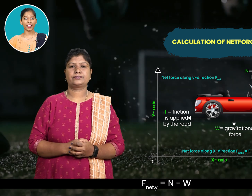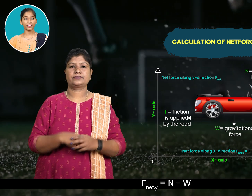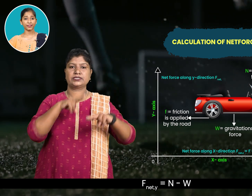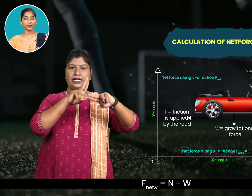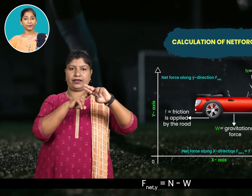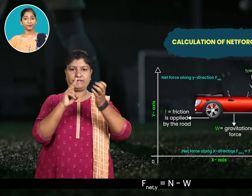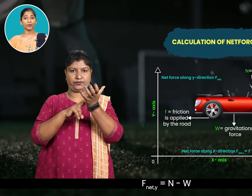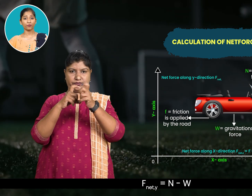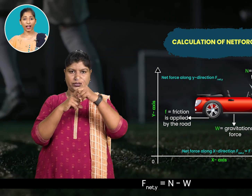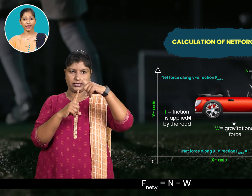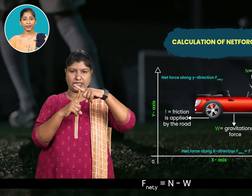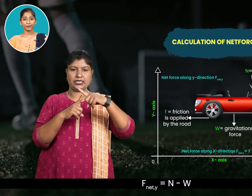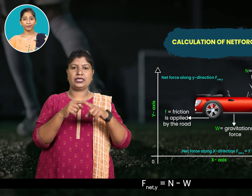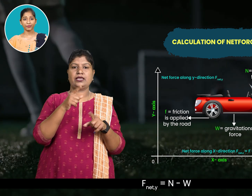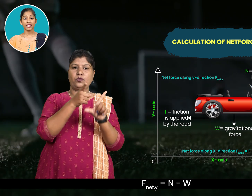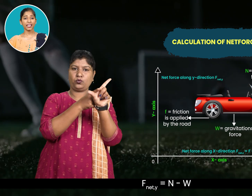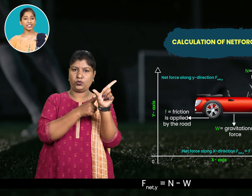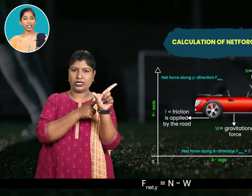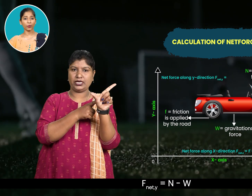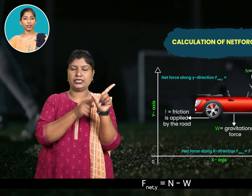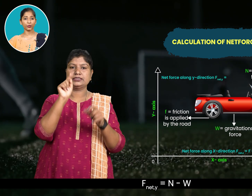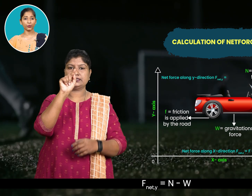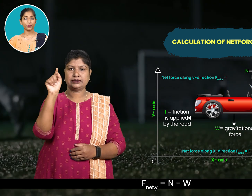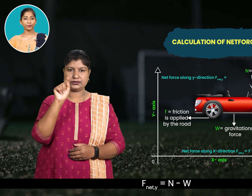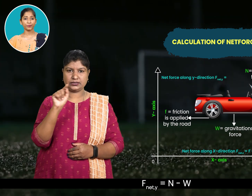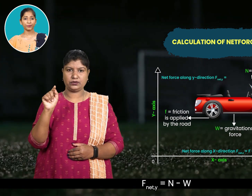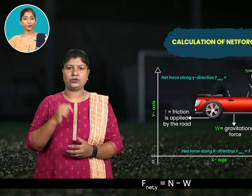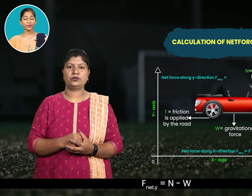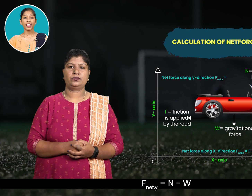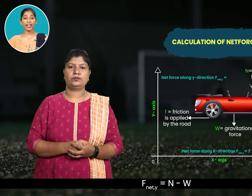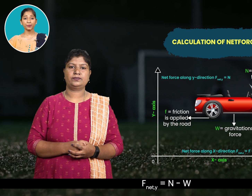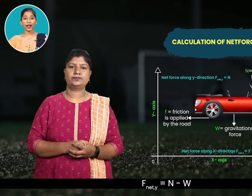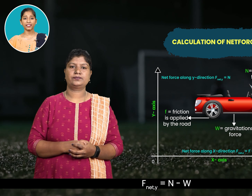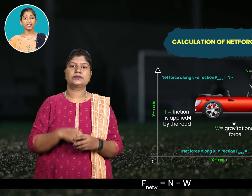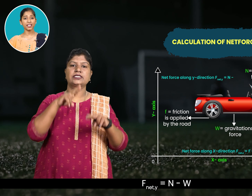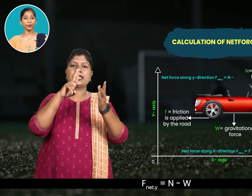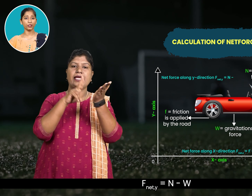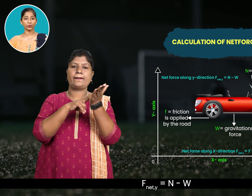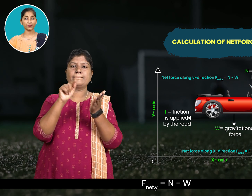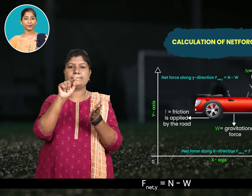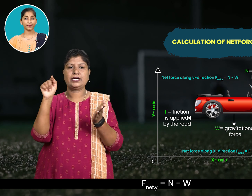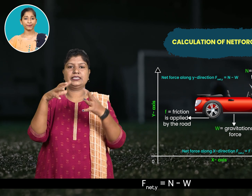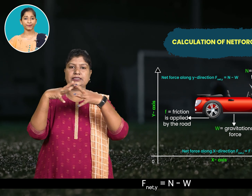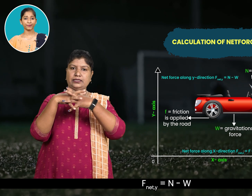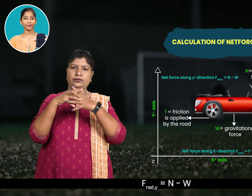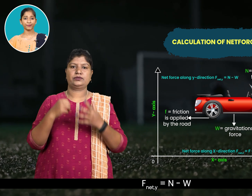F net y is equal to n minus w.